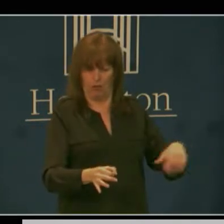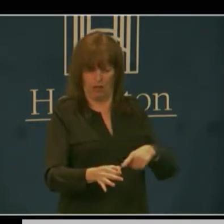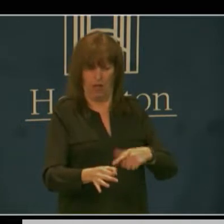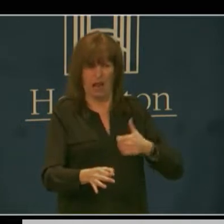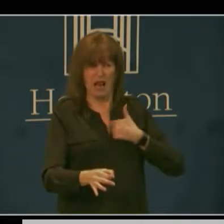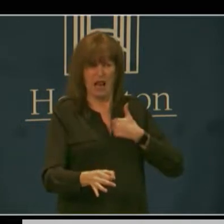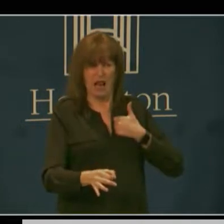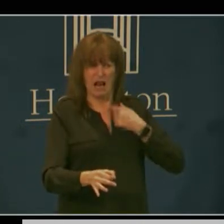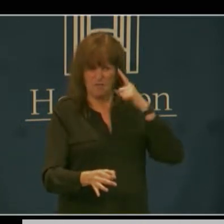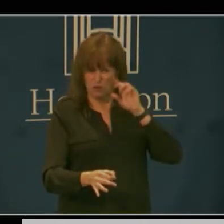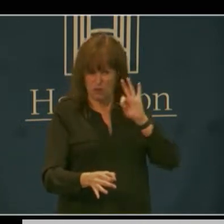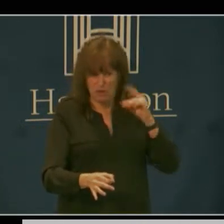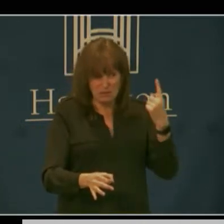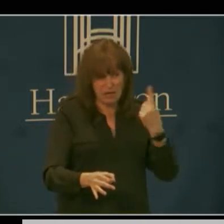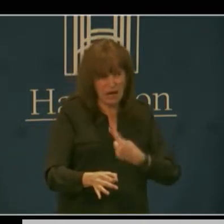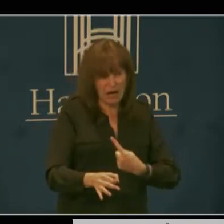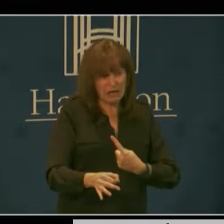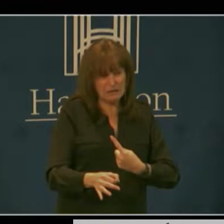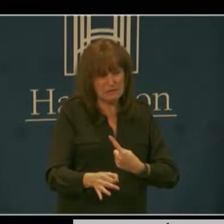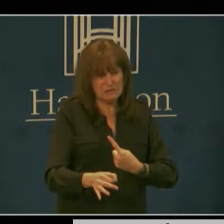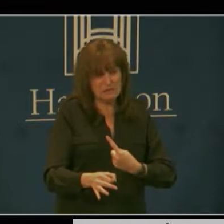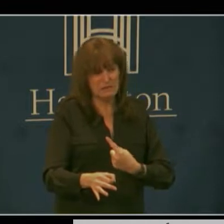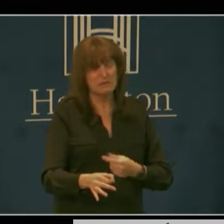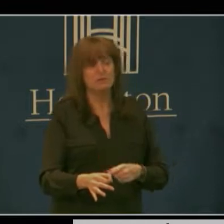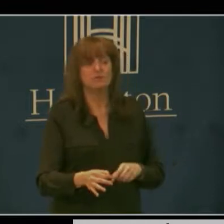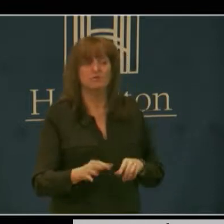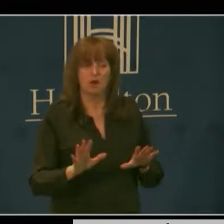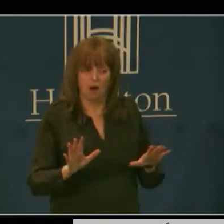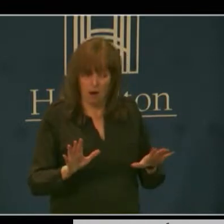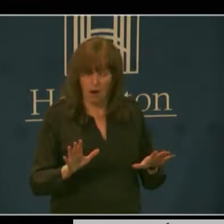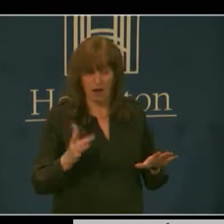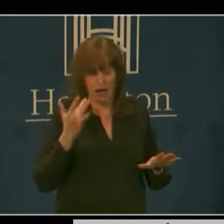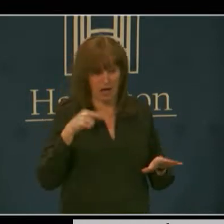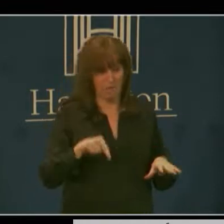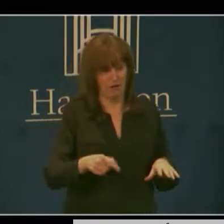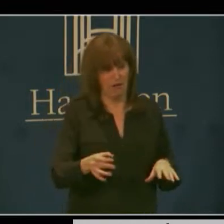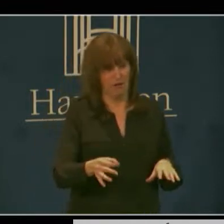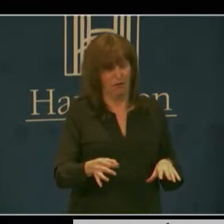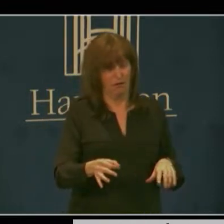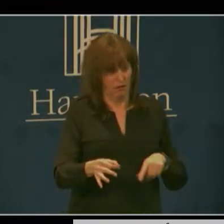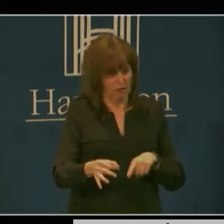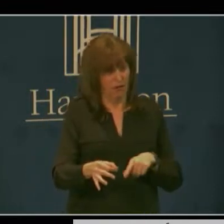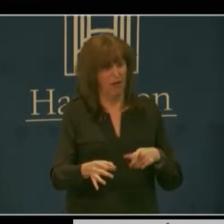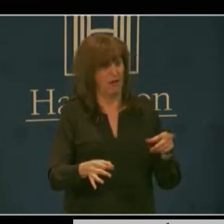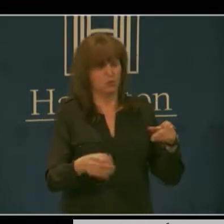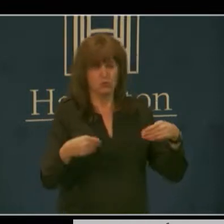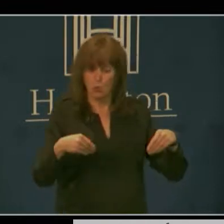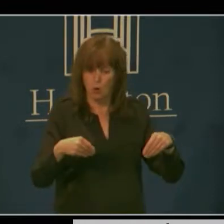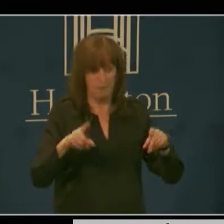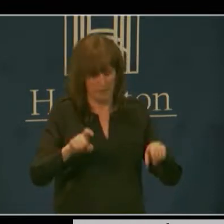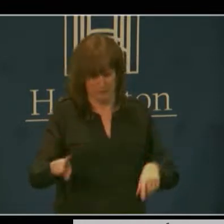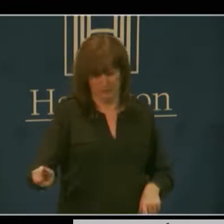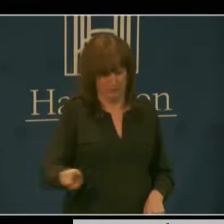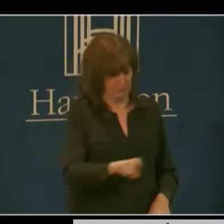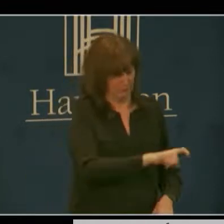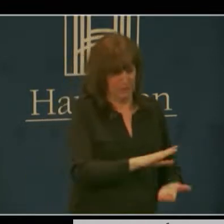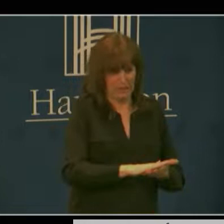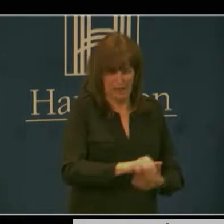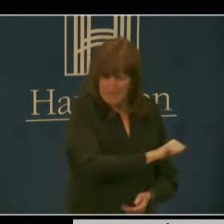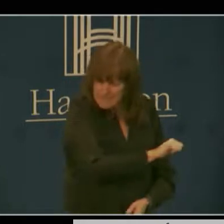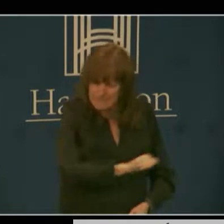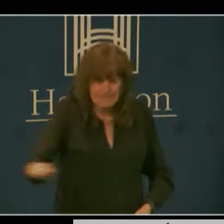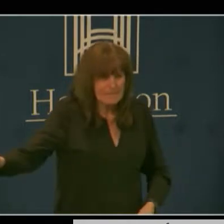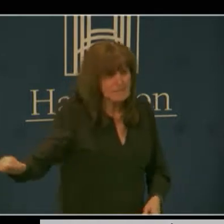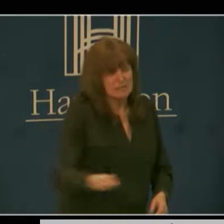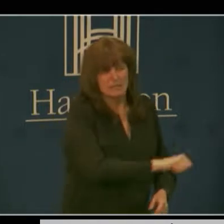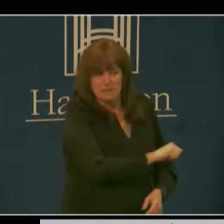sanitize surfaces so if there happens to be virus there, it gets cleaned. Going out using the grocery store or takeout